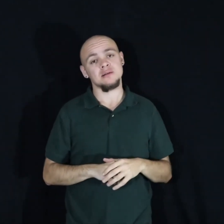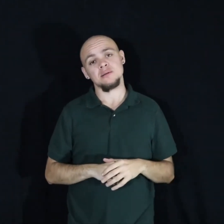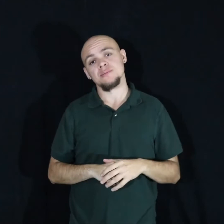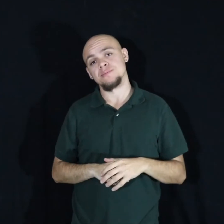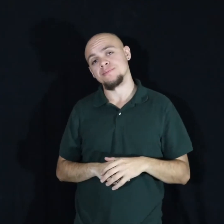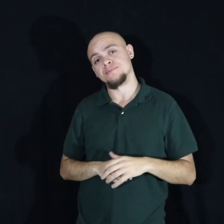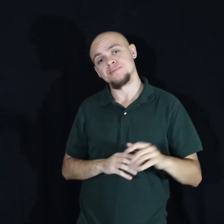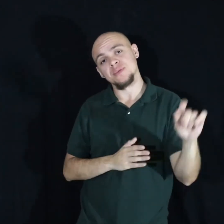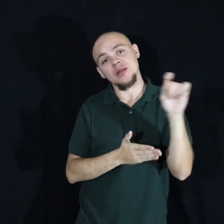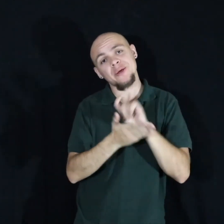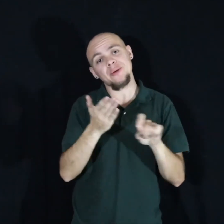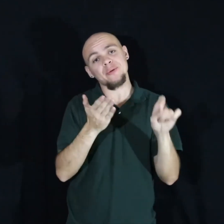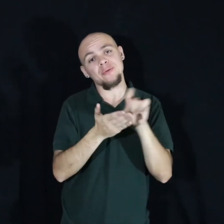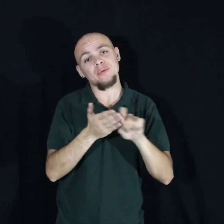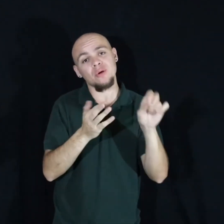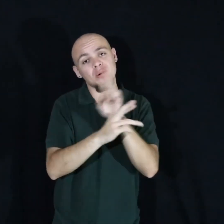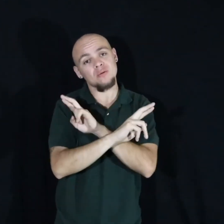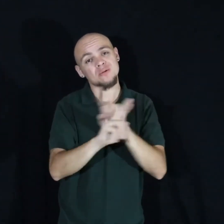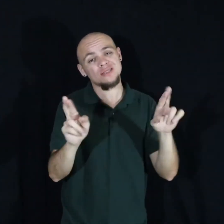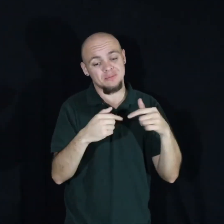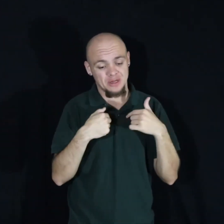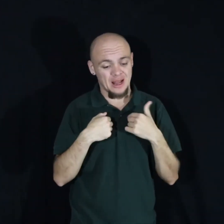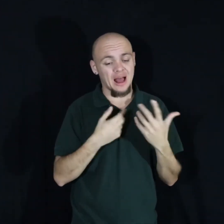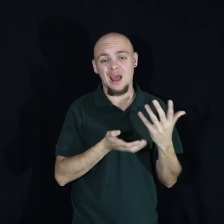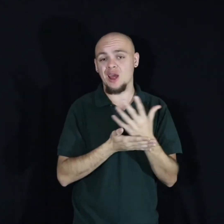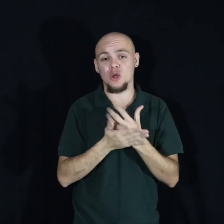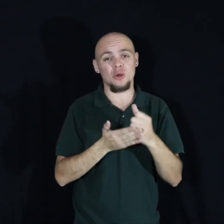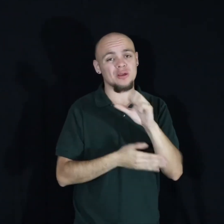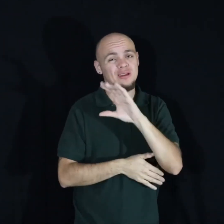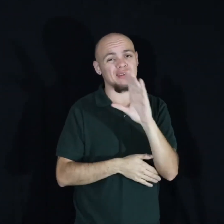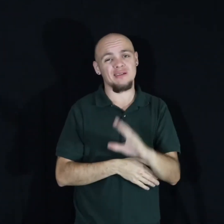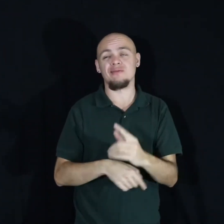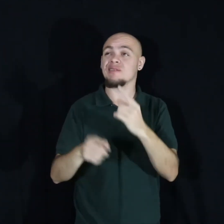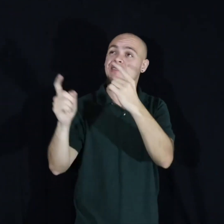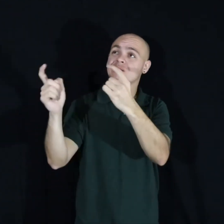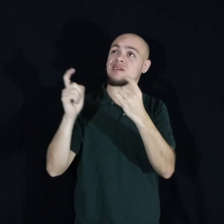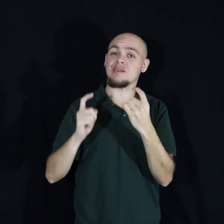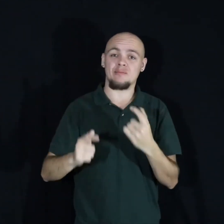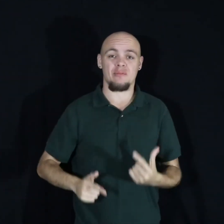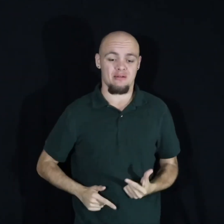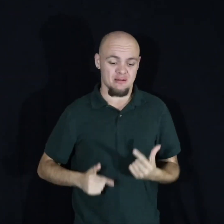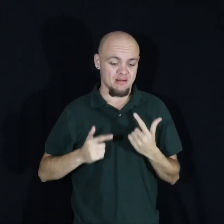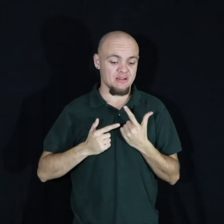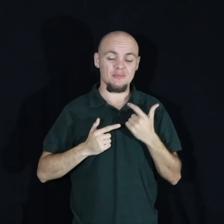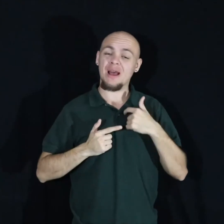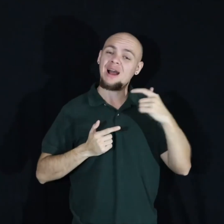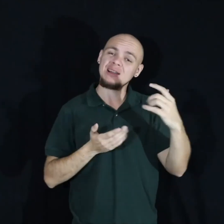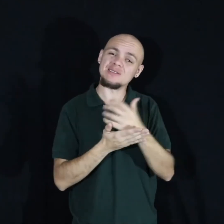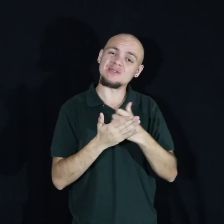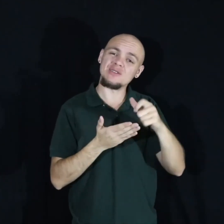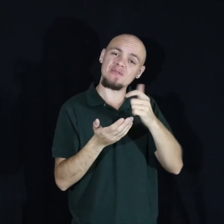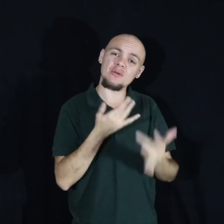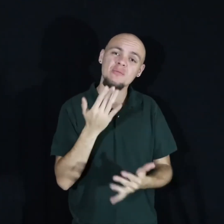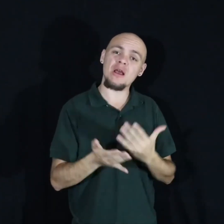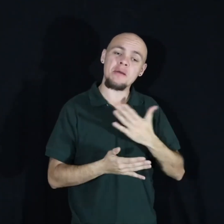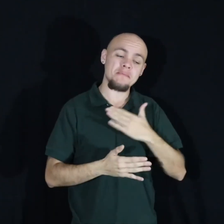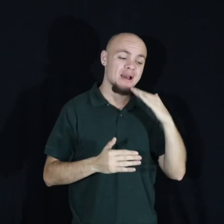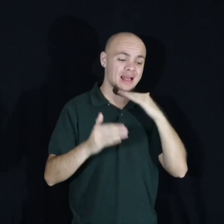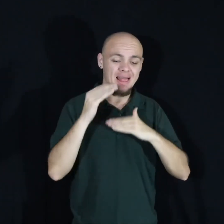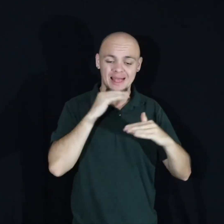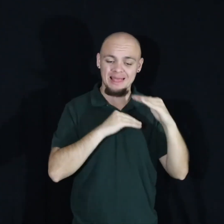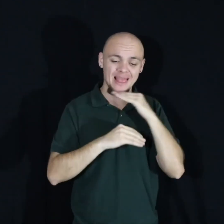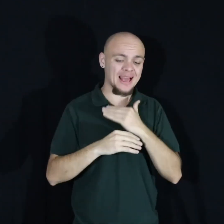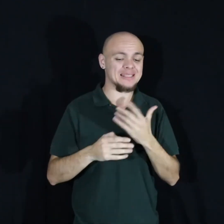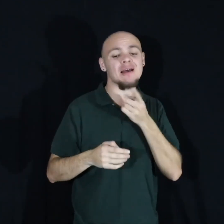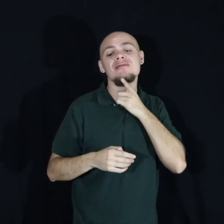He wrote redemption I could never earn, and gave me life, though I deserved to burn. He washed away my lies and